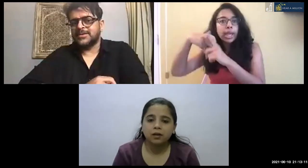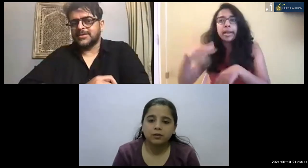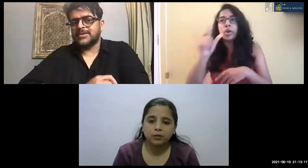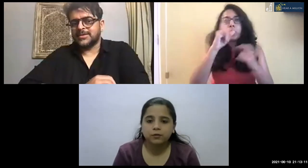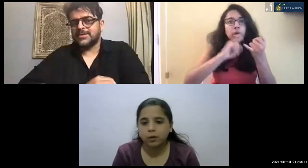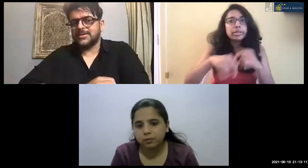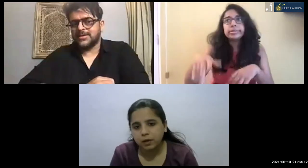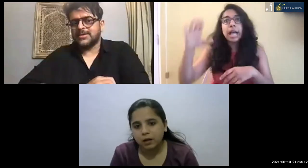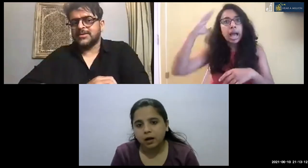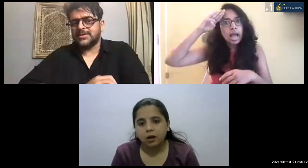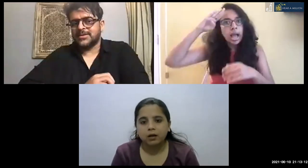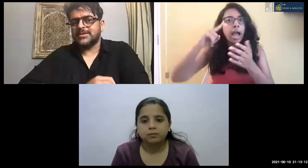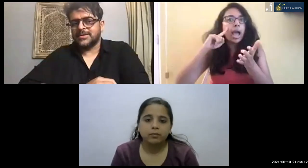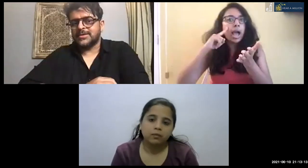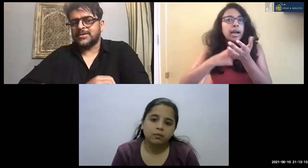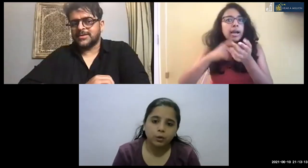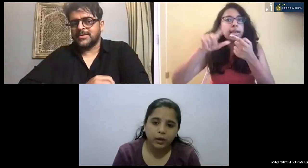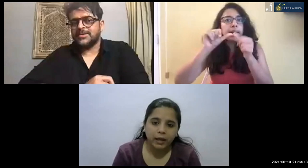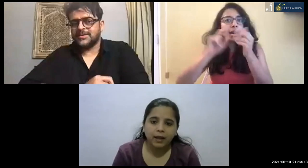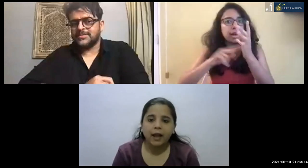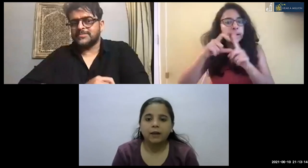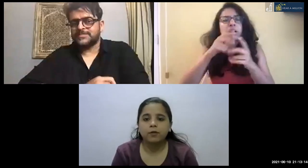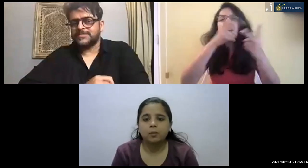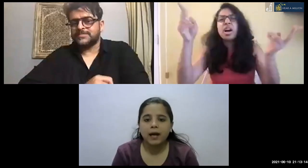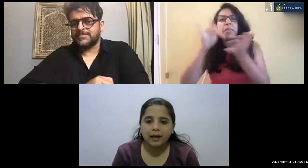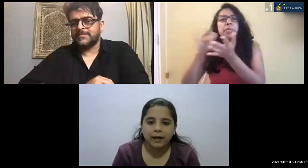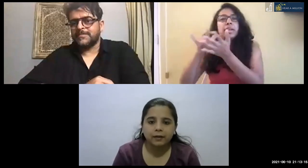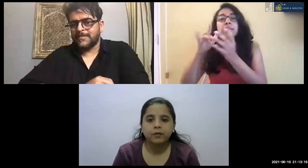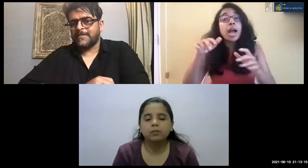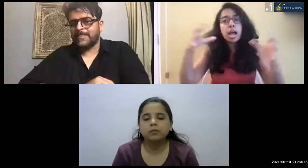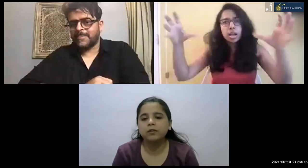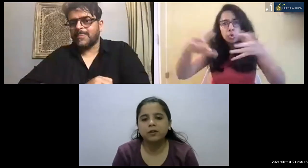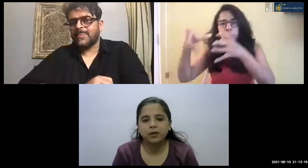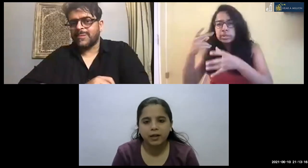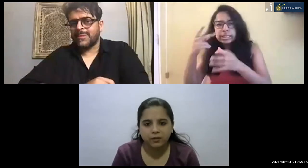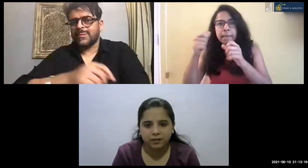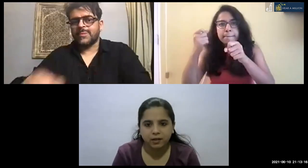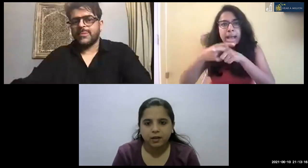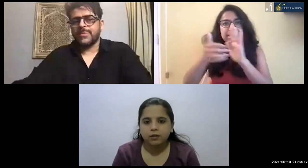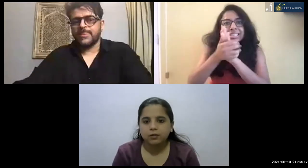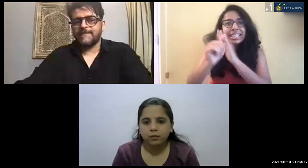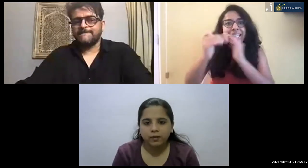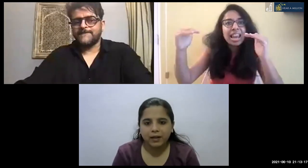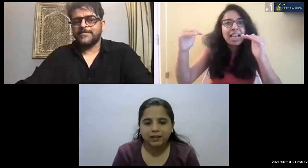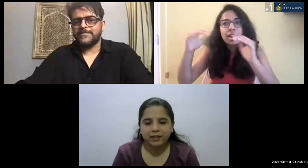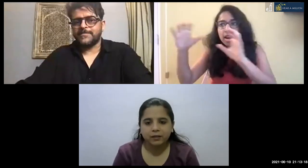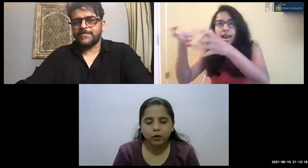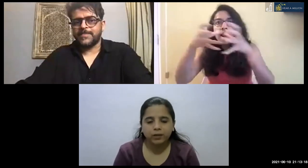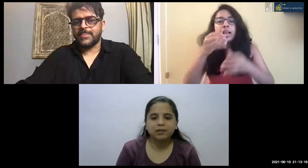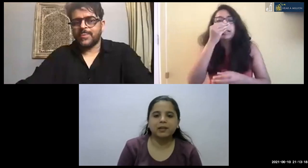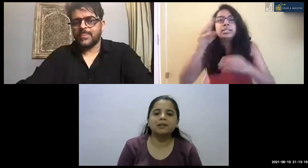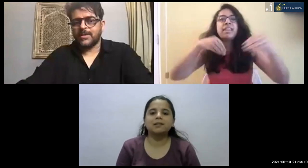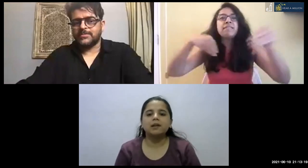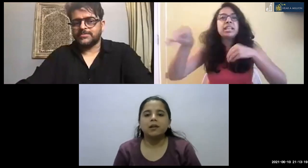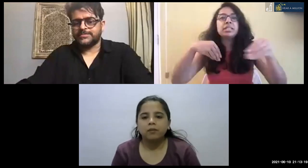have students from UK and from Ireland, from different countries. So we are seeing that